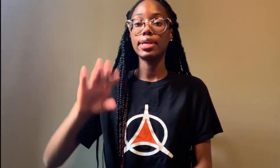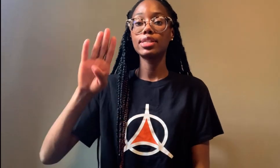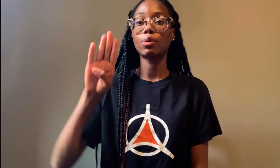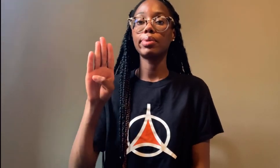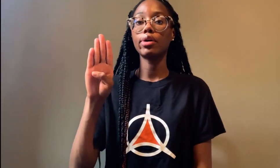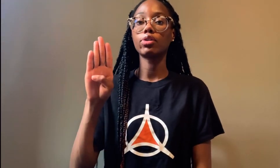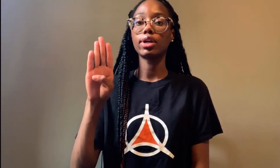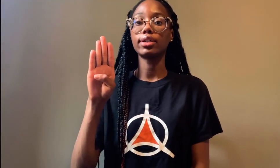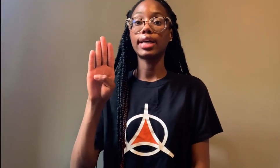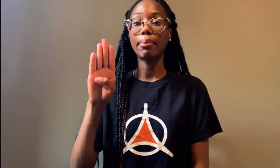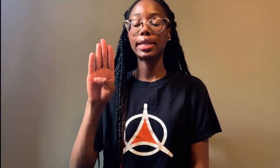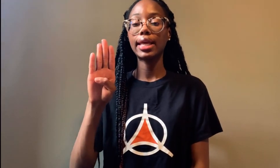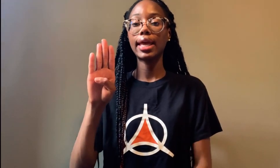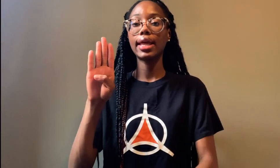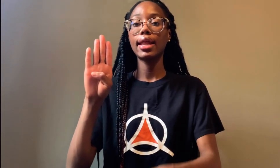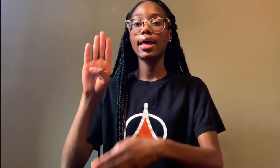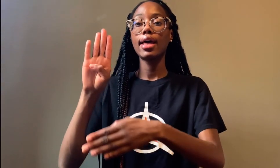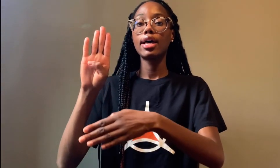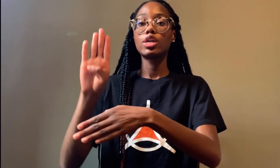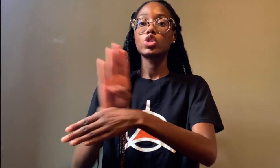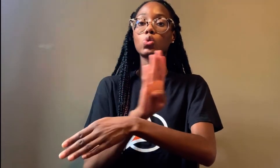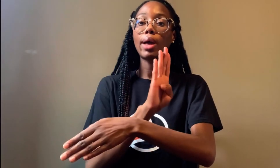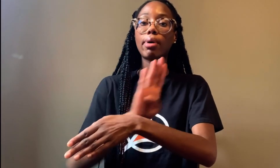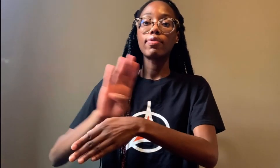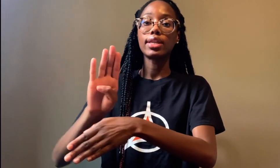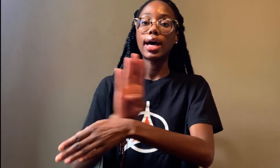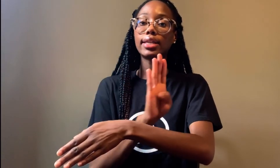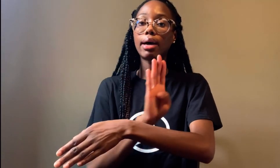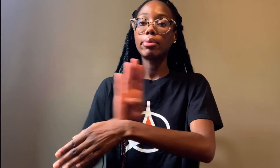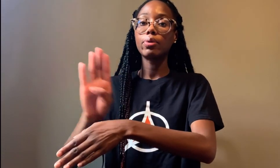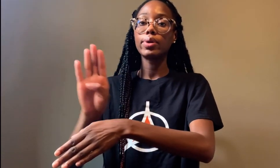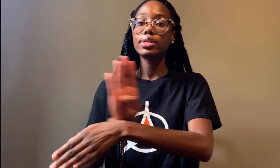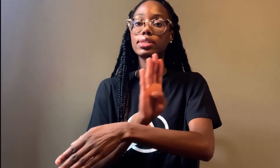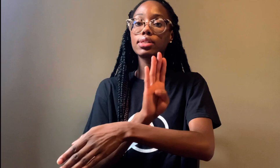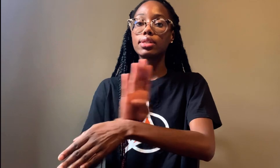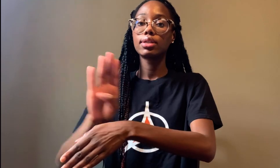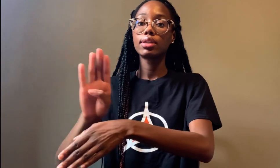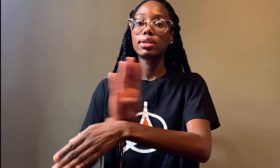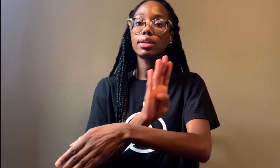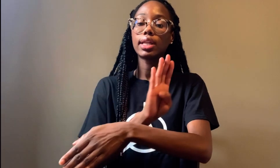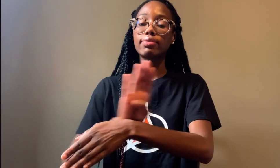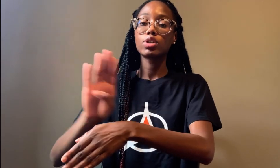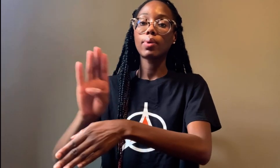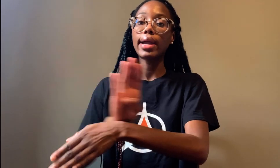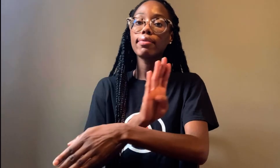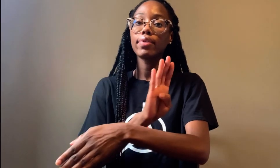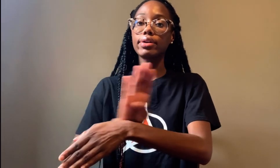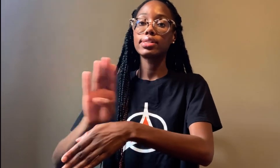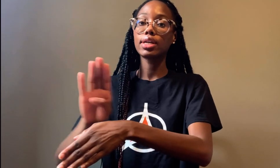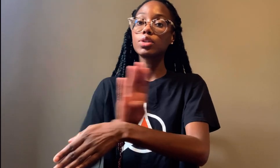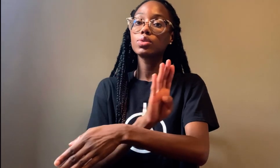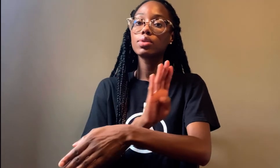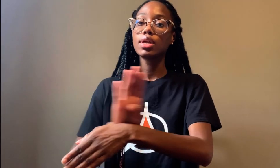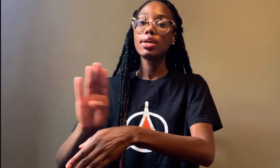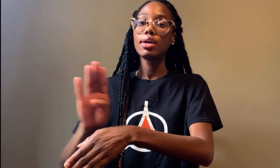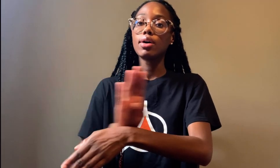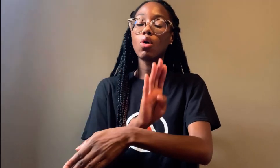so B on our dominant hand. Swipe of the non-dominant wrist, left to right, very subtle,